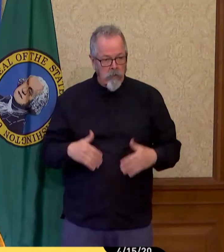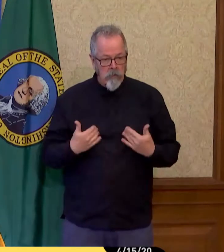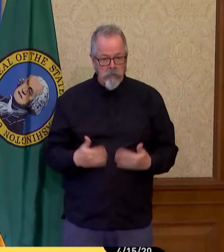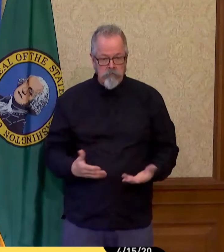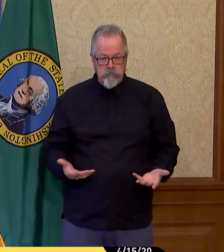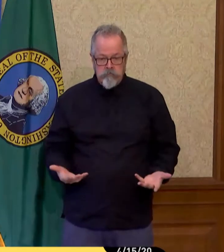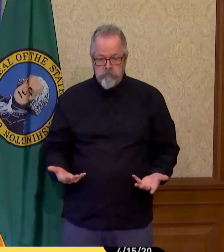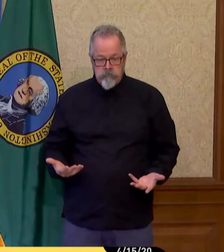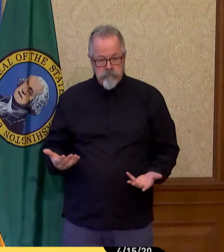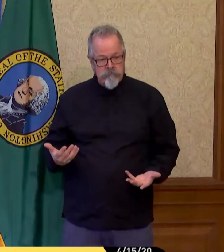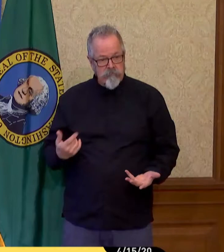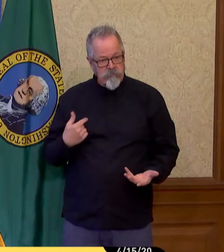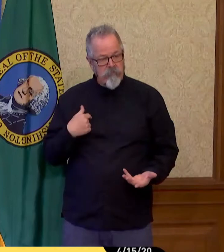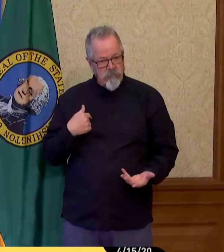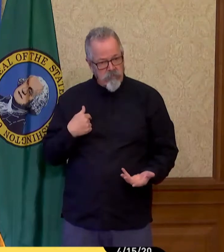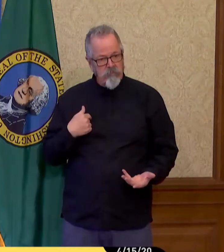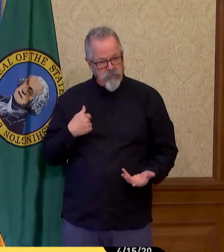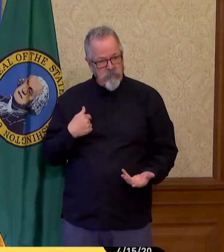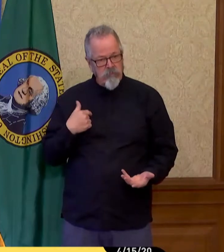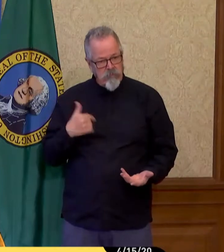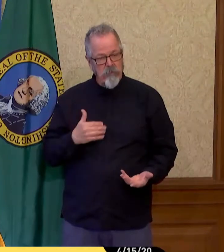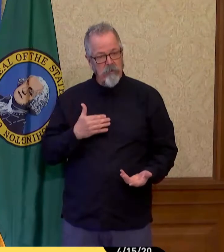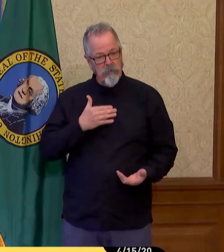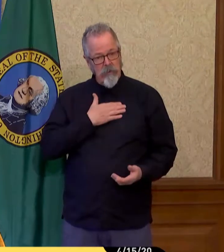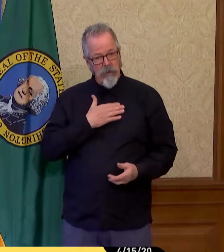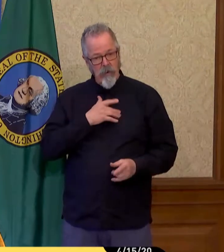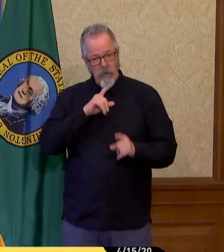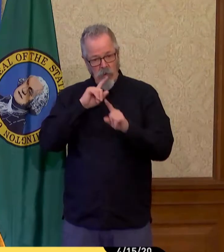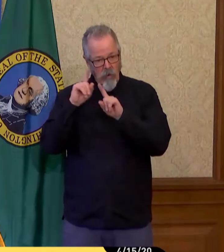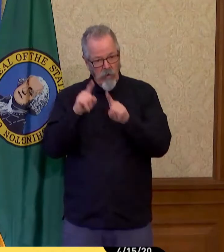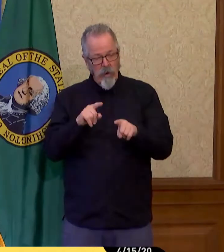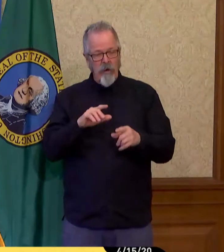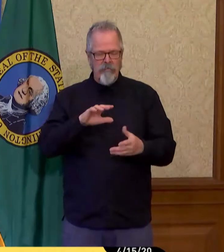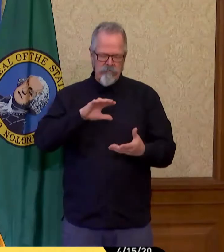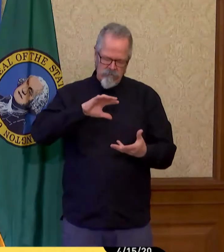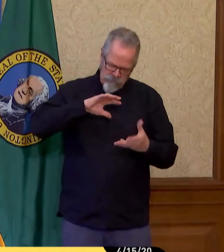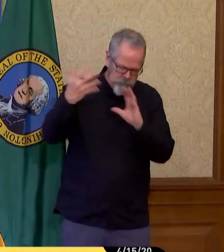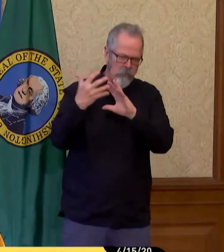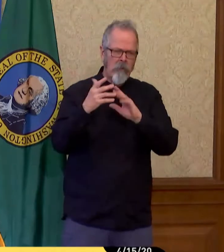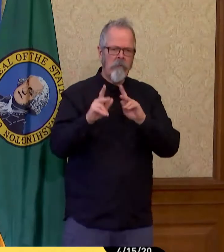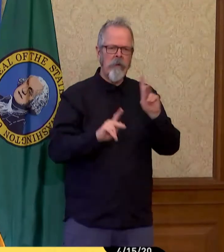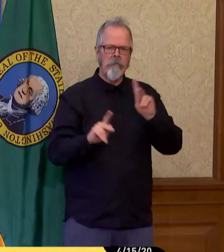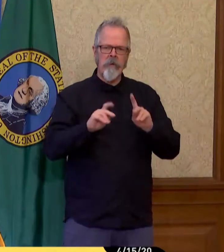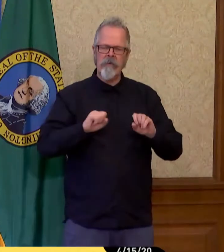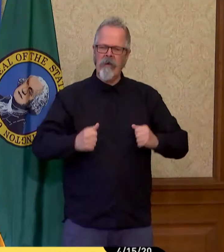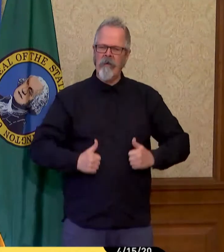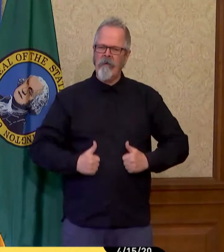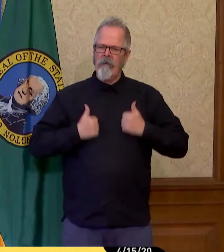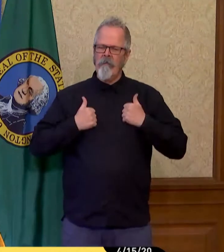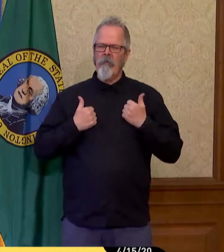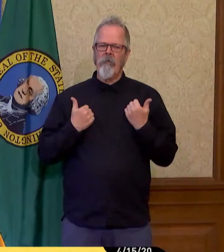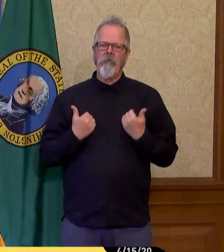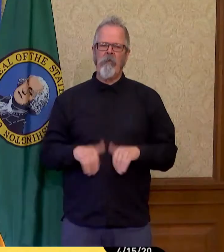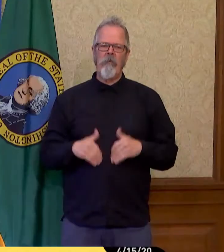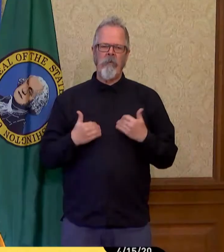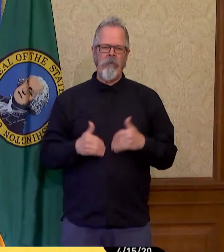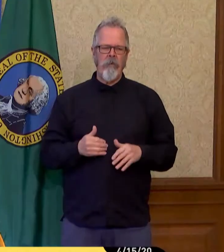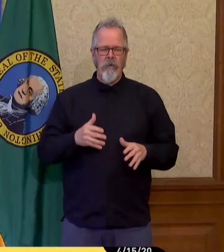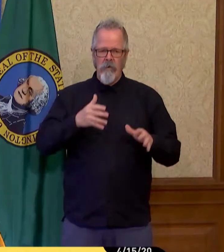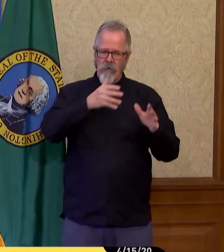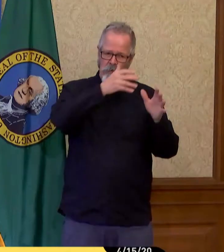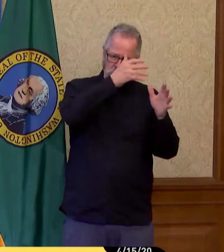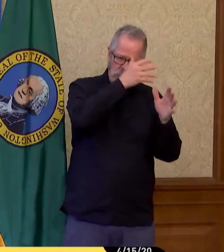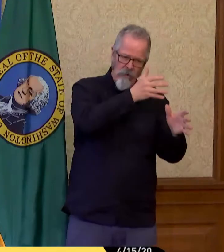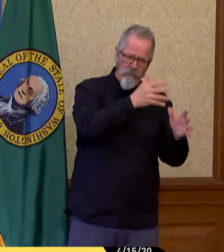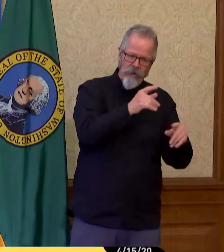lives that these orders have made. Grandparents who can't see their grandkids, people who can't go to work, people who are worried about making